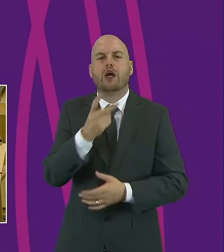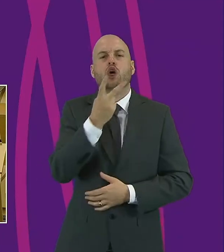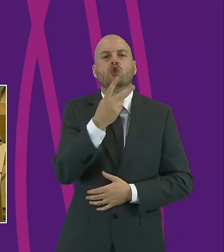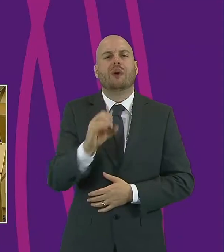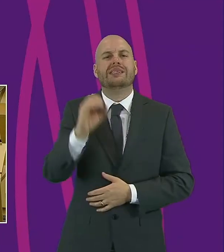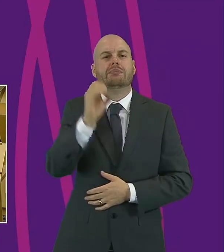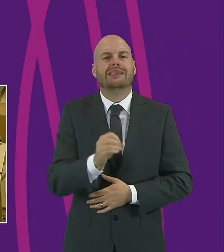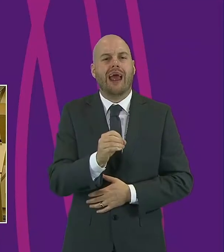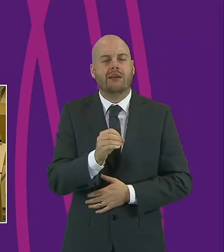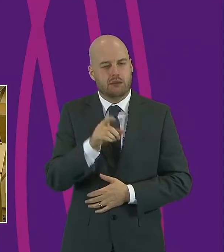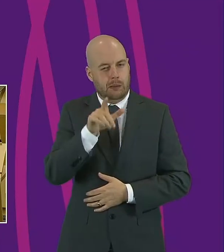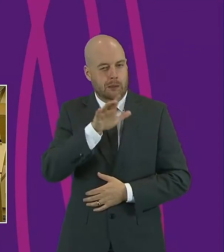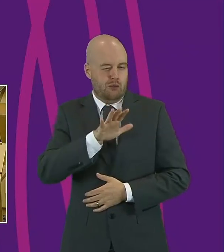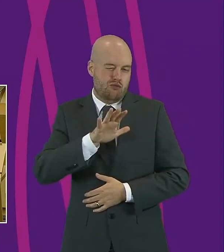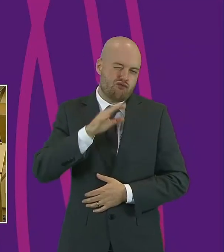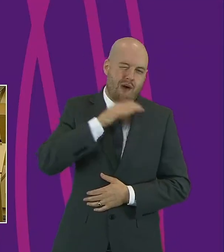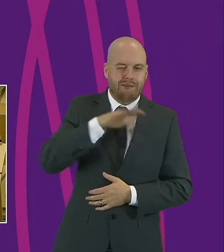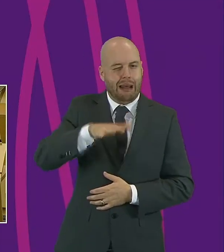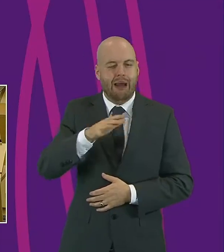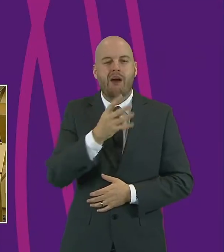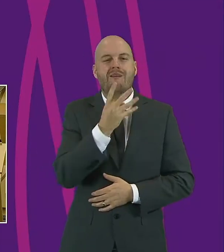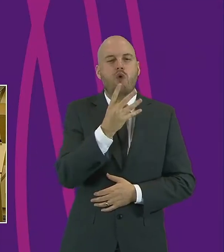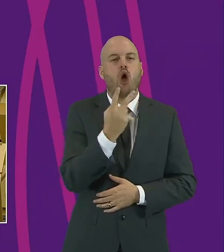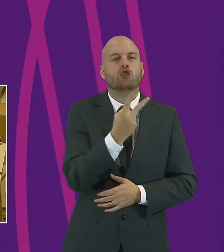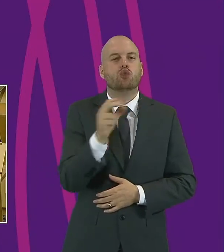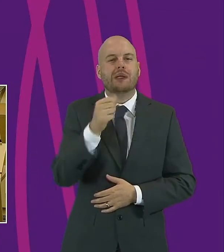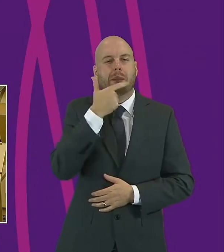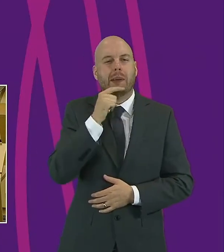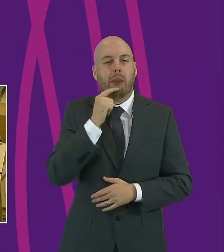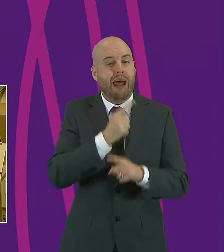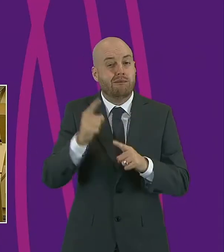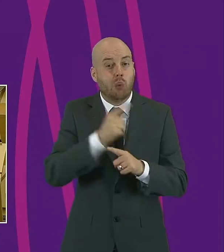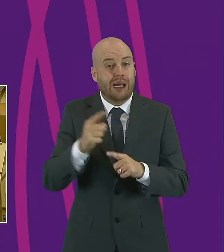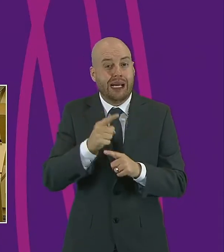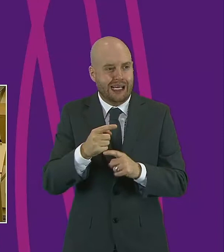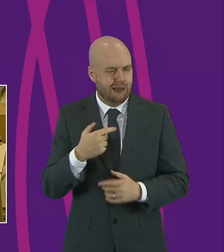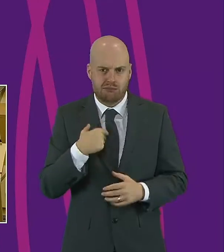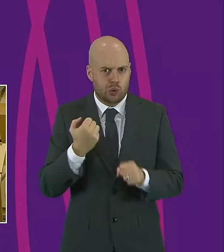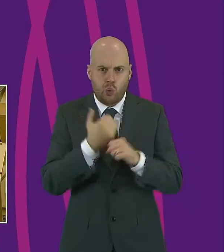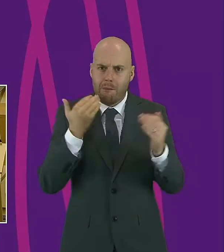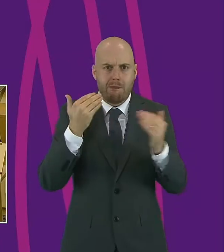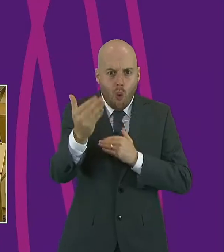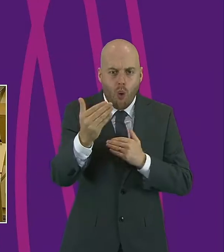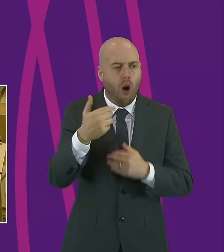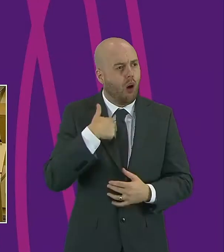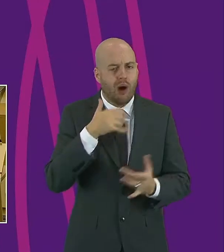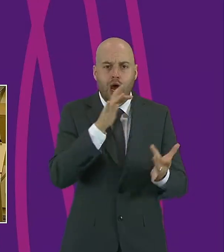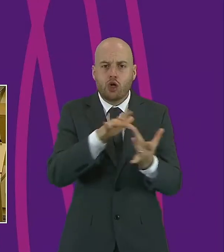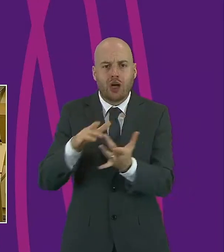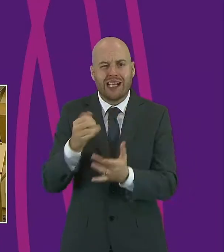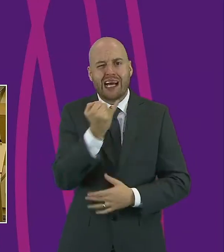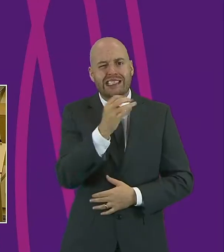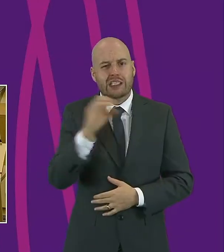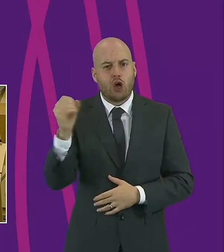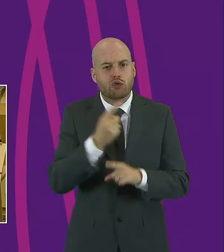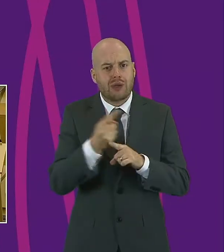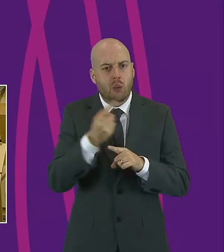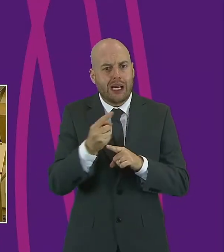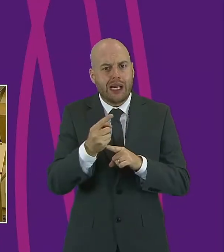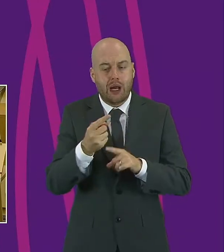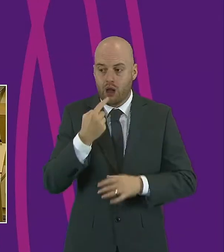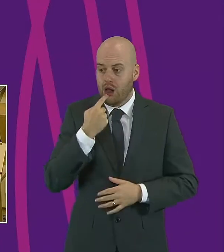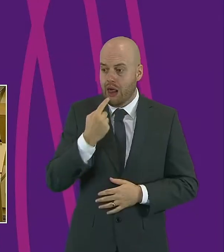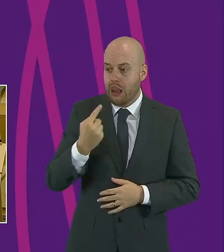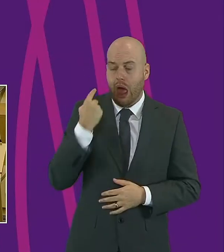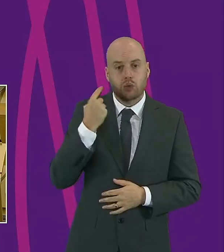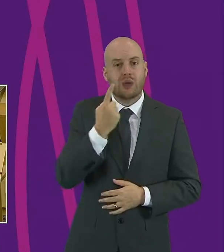450 people per week. That is actually being exceeded in terms of it's around 600 contacts a week, and last week was 1,000